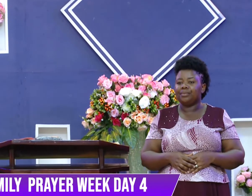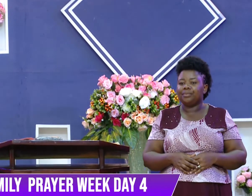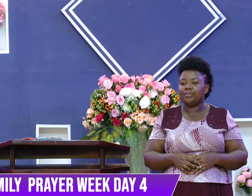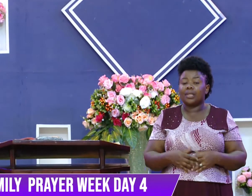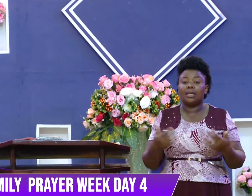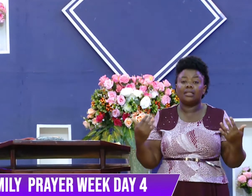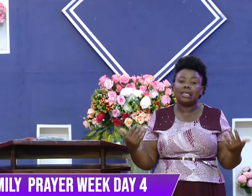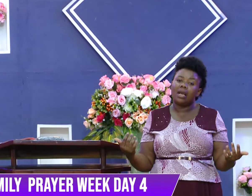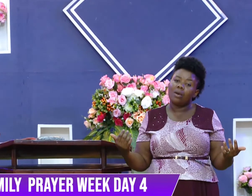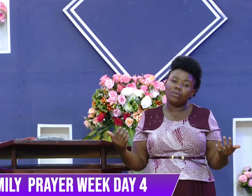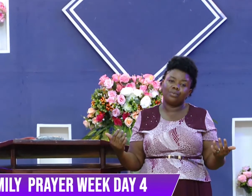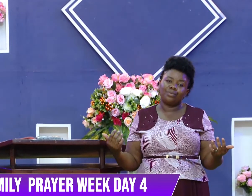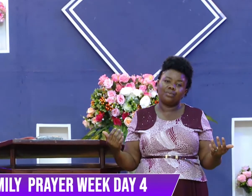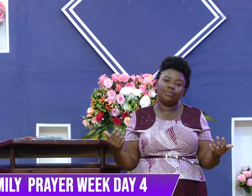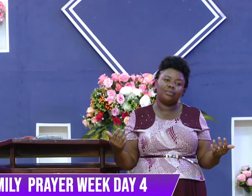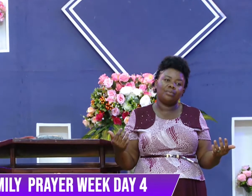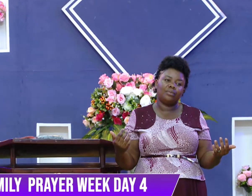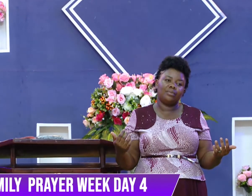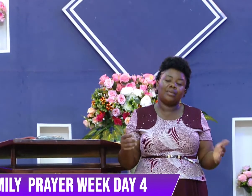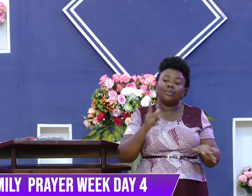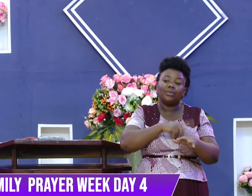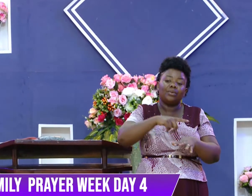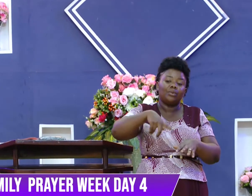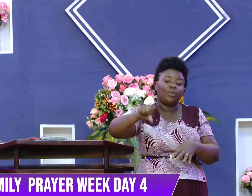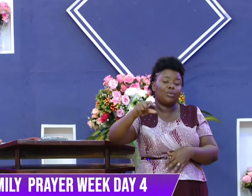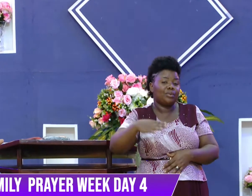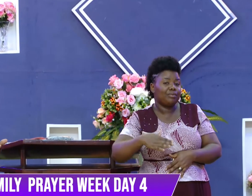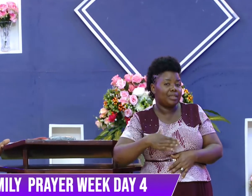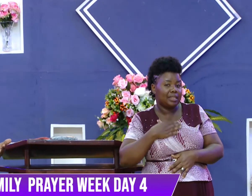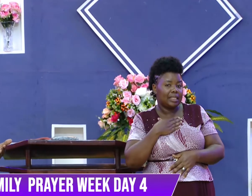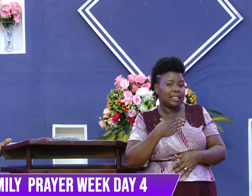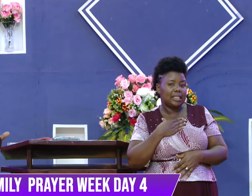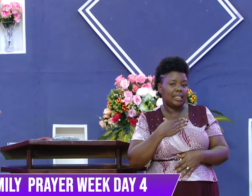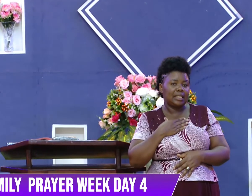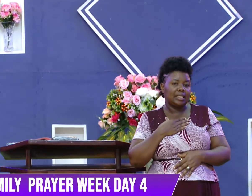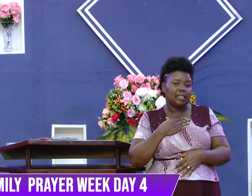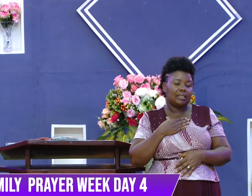someone. Now, even if we go to visit,